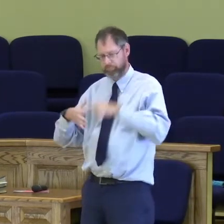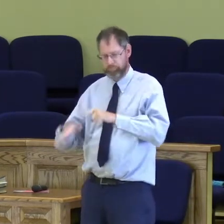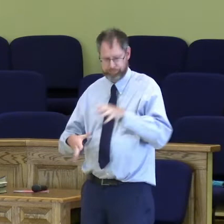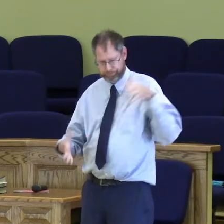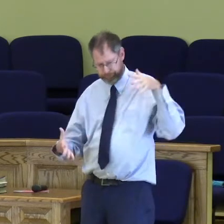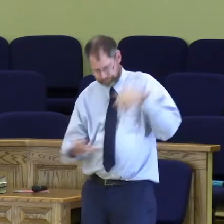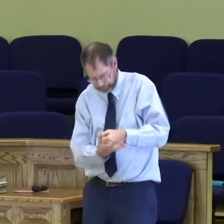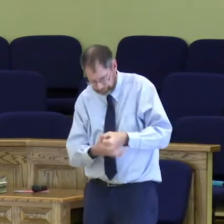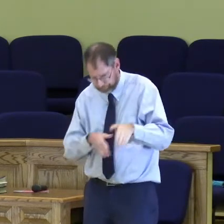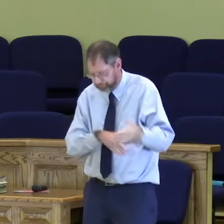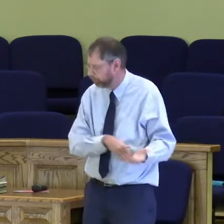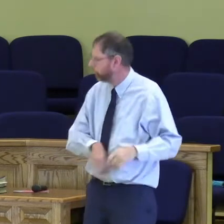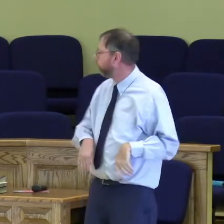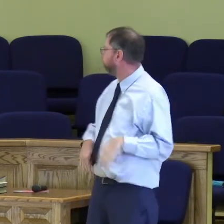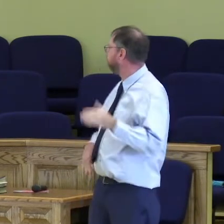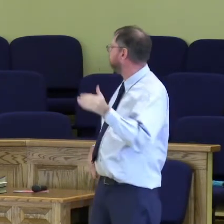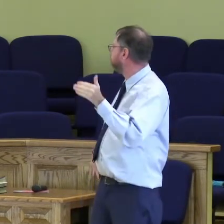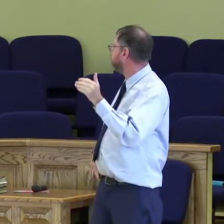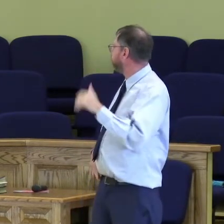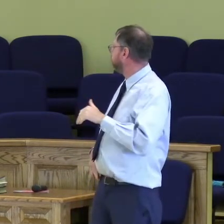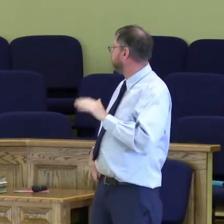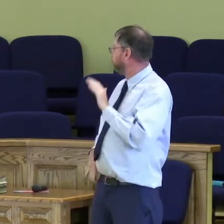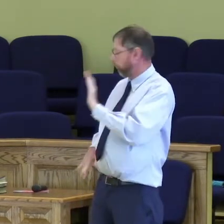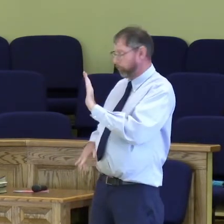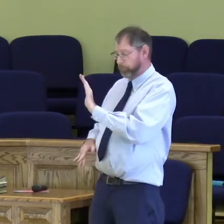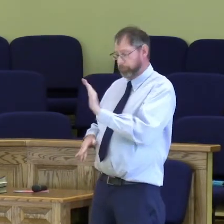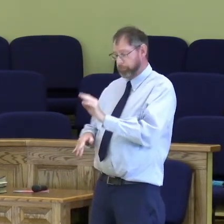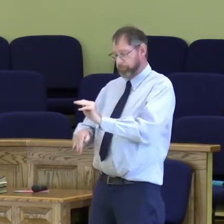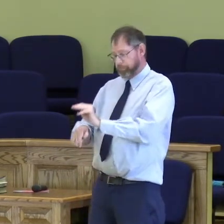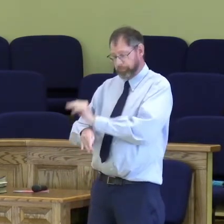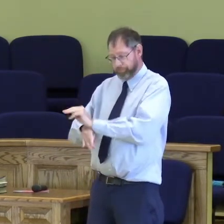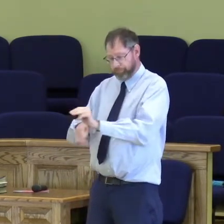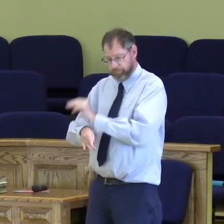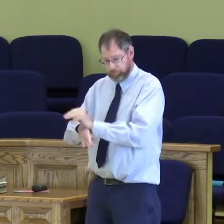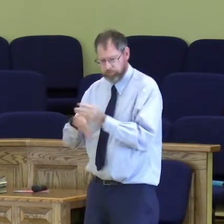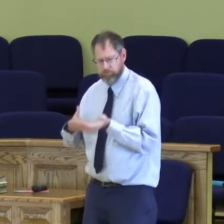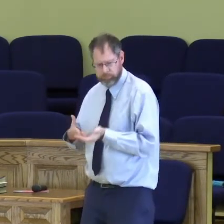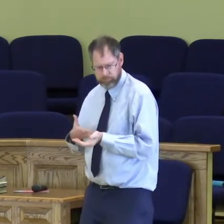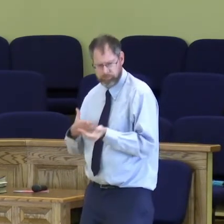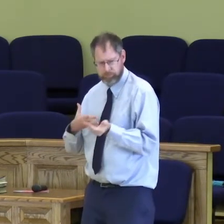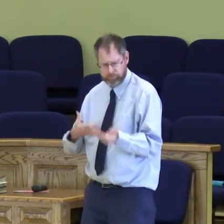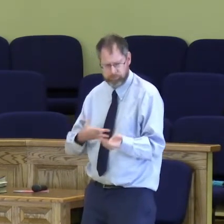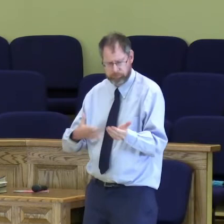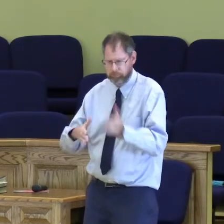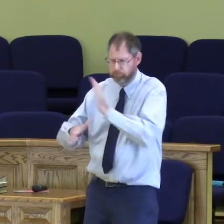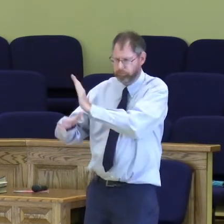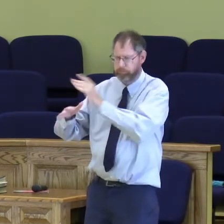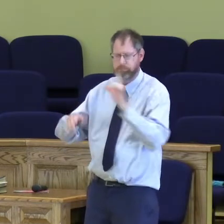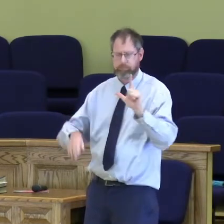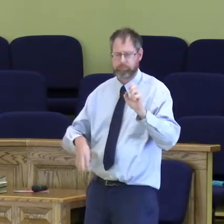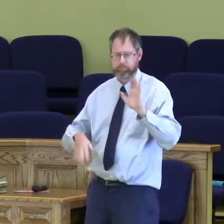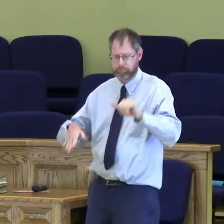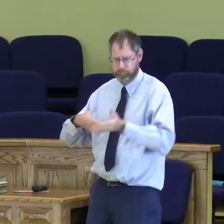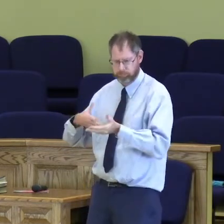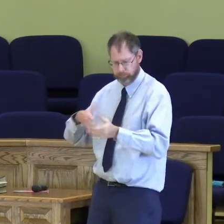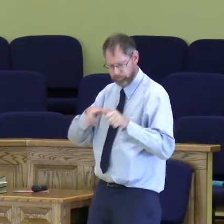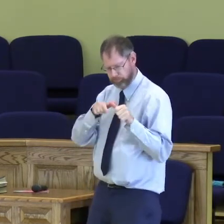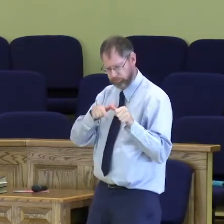that deaf people can do some things. They can learn. They can succeed. And he kept that up until the day of his passing.